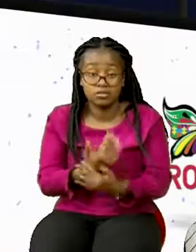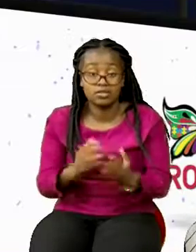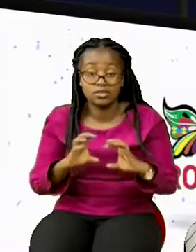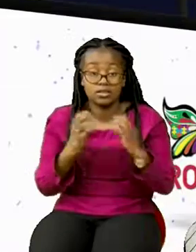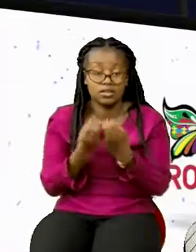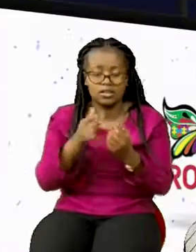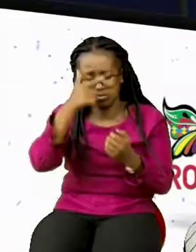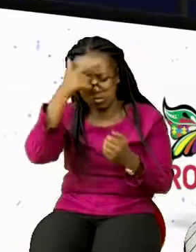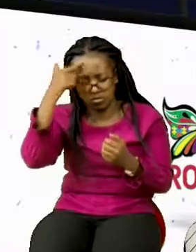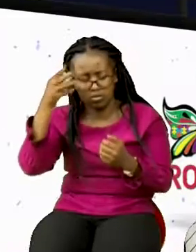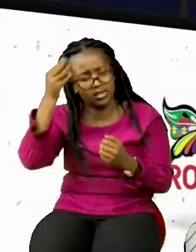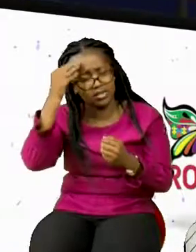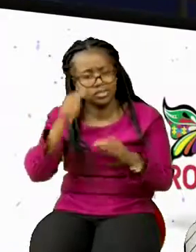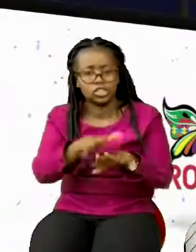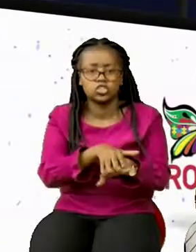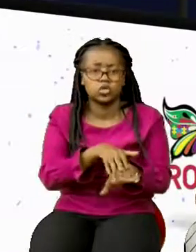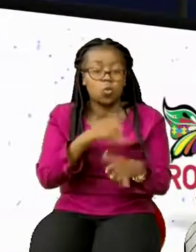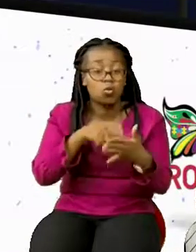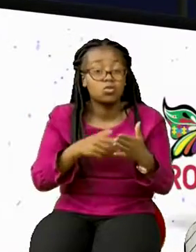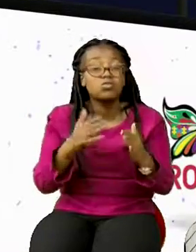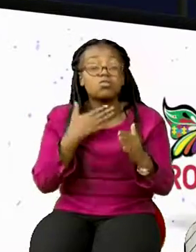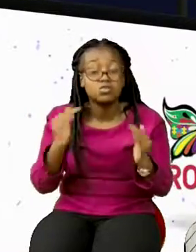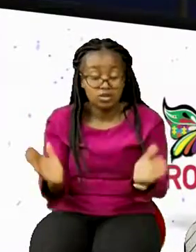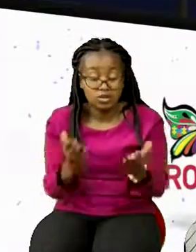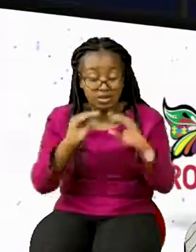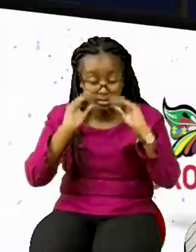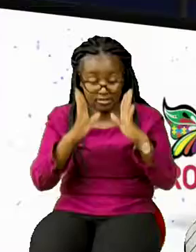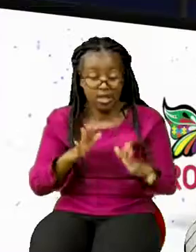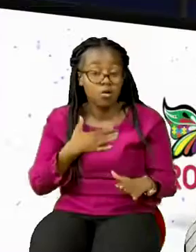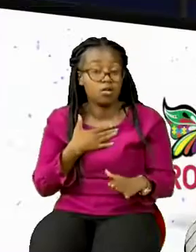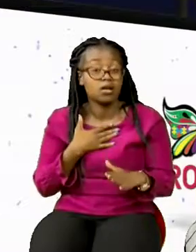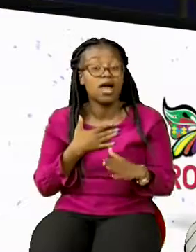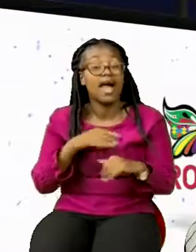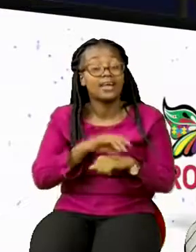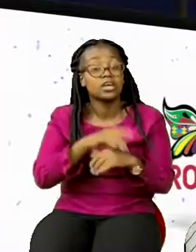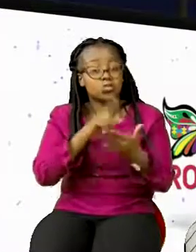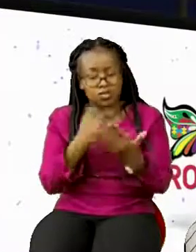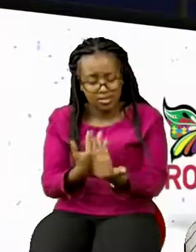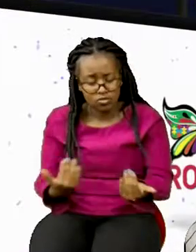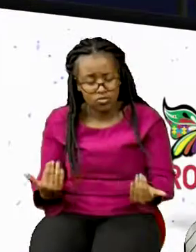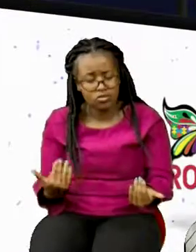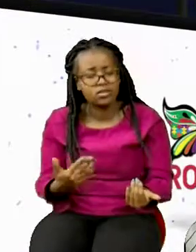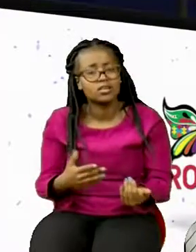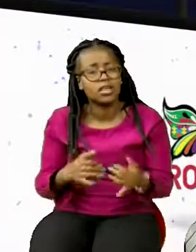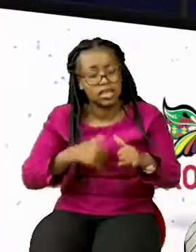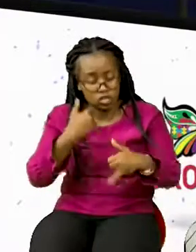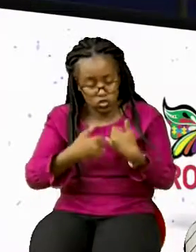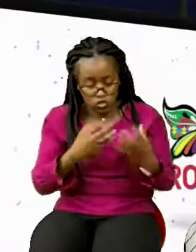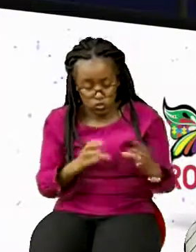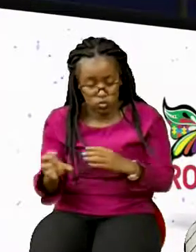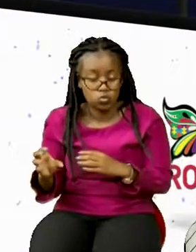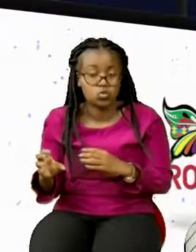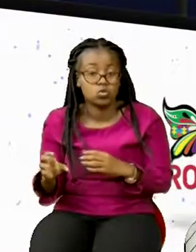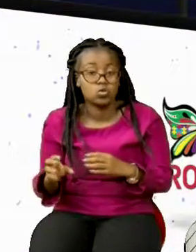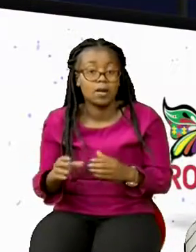students in class. But what we'd like to encourage our teachers, find what it is that this child actually enjoys doing.